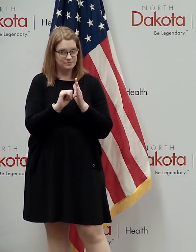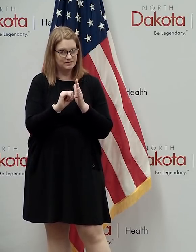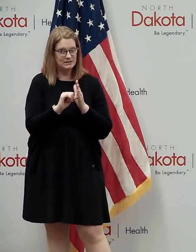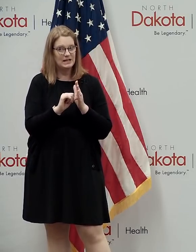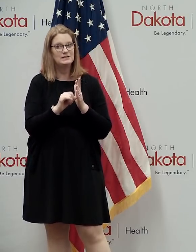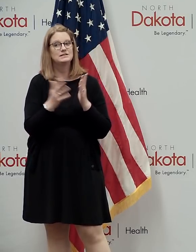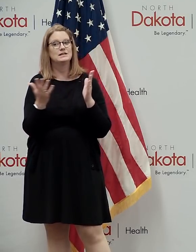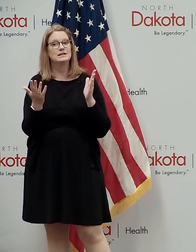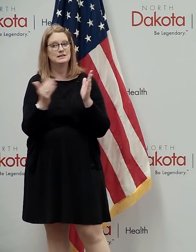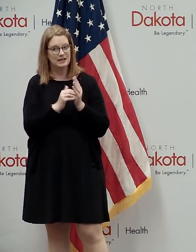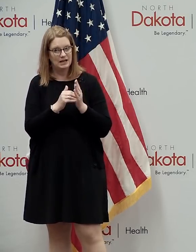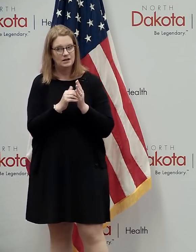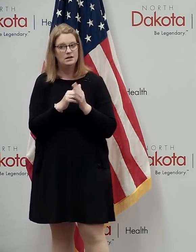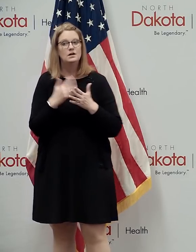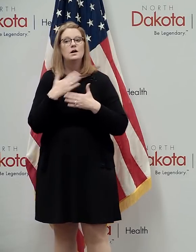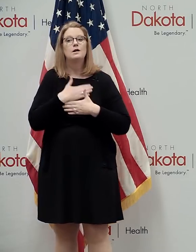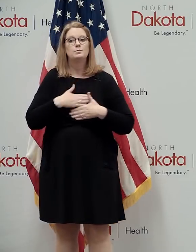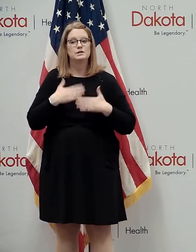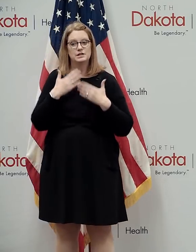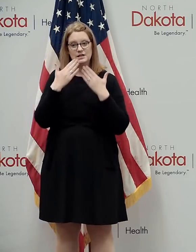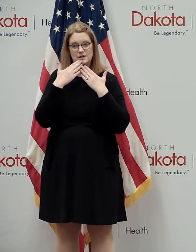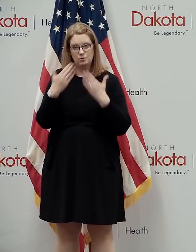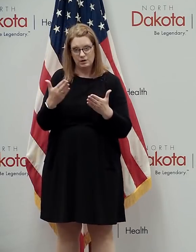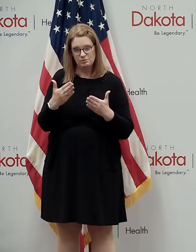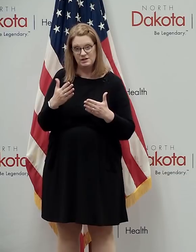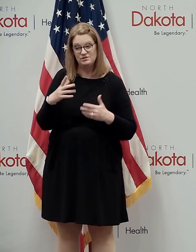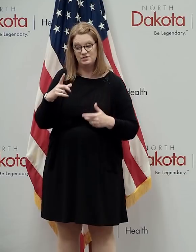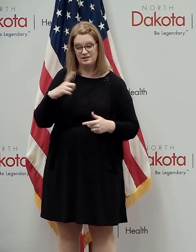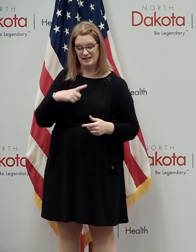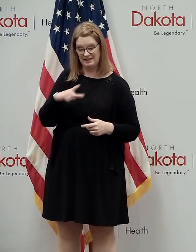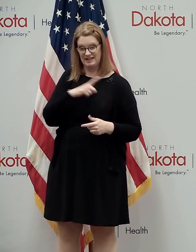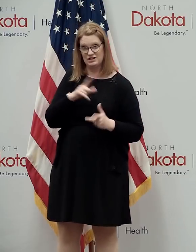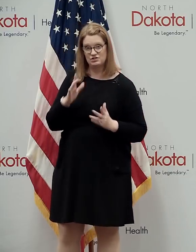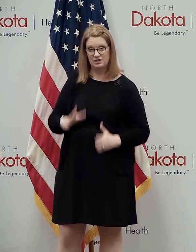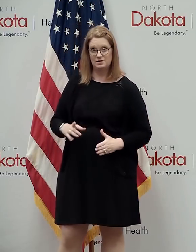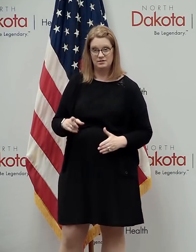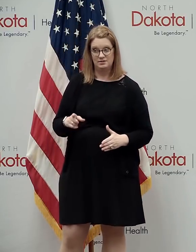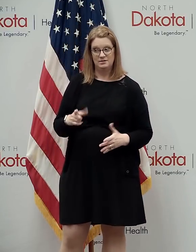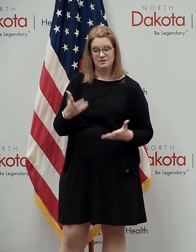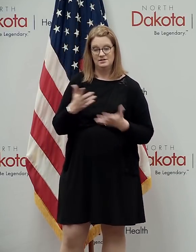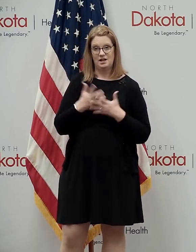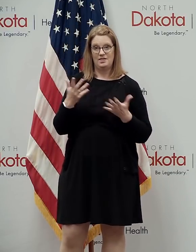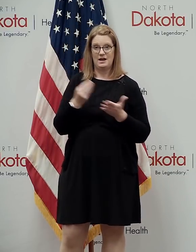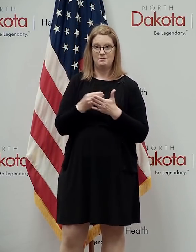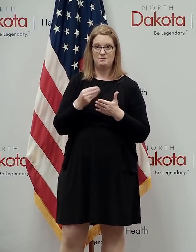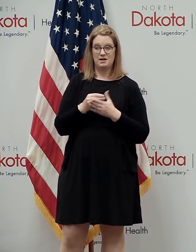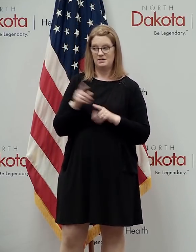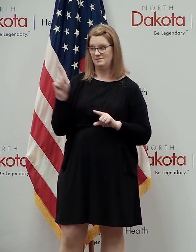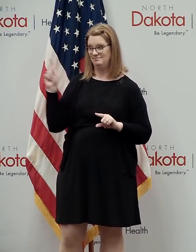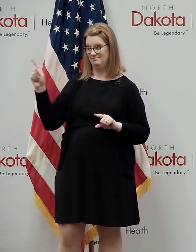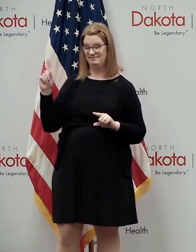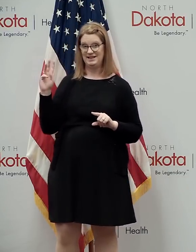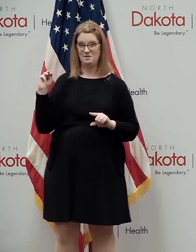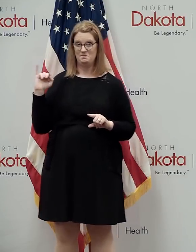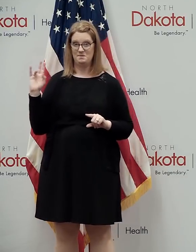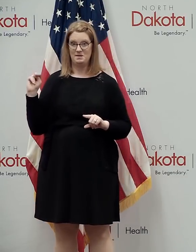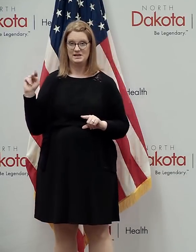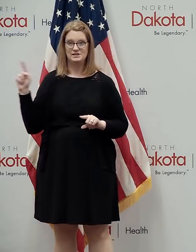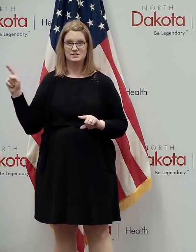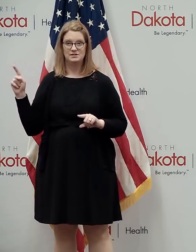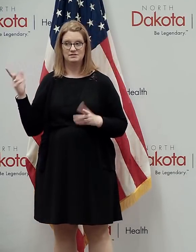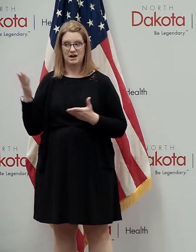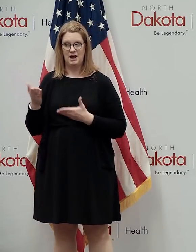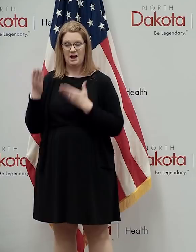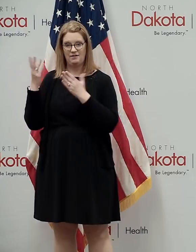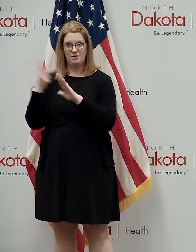Burgum's appreciation and gratitude to our legislature, because this is a significant amount of money. Our next door neighbors in Minnesota offered a